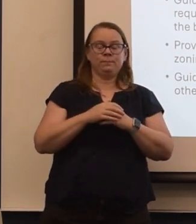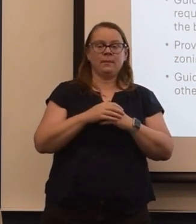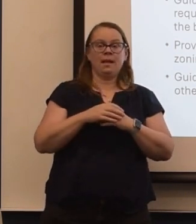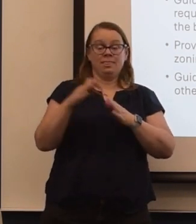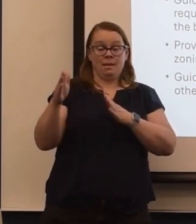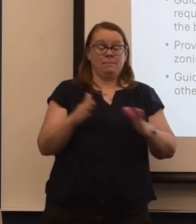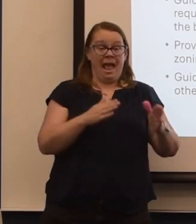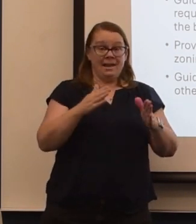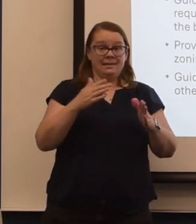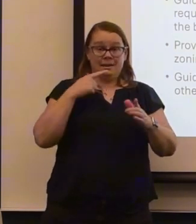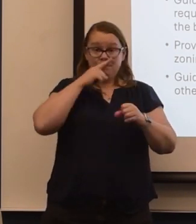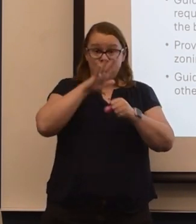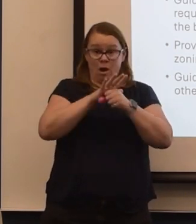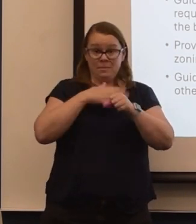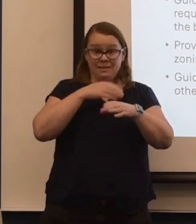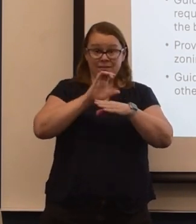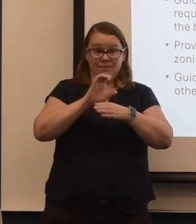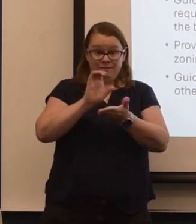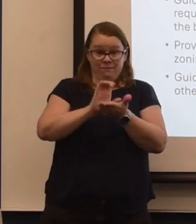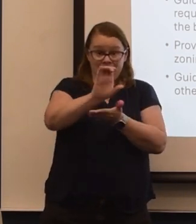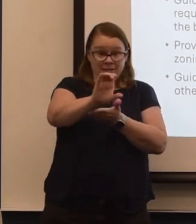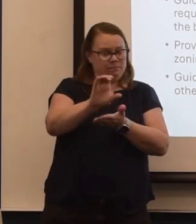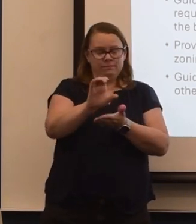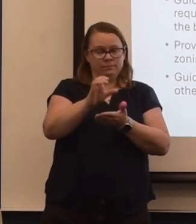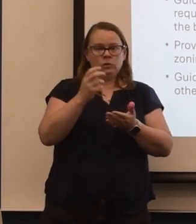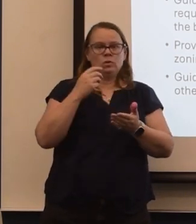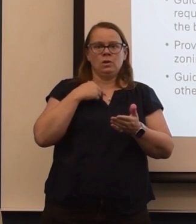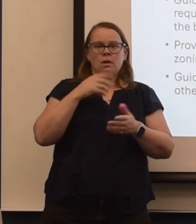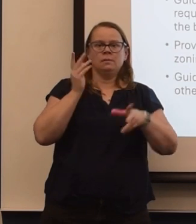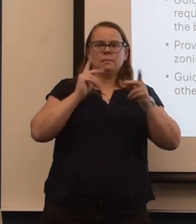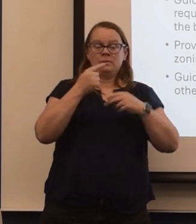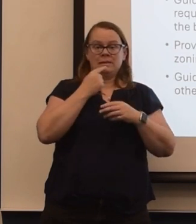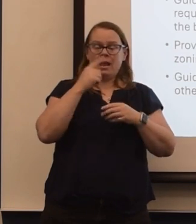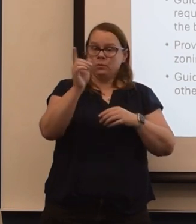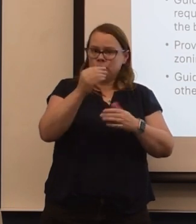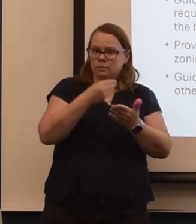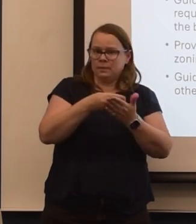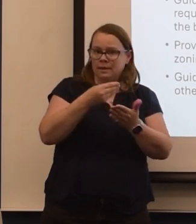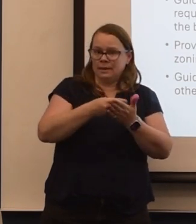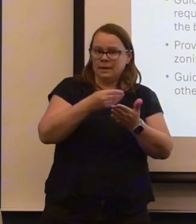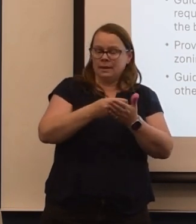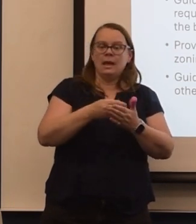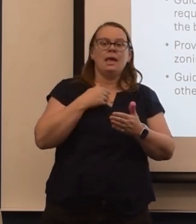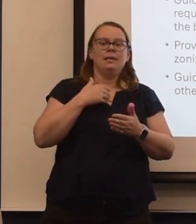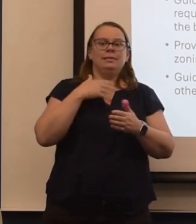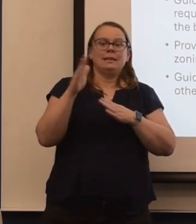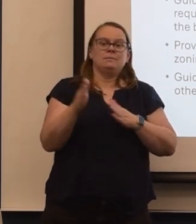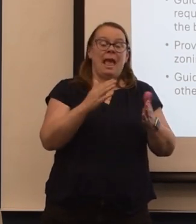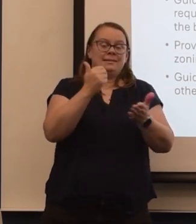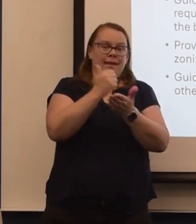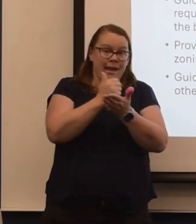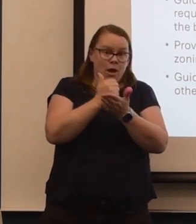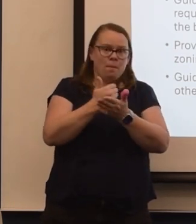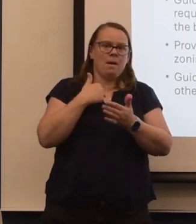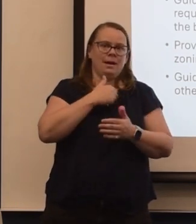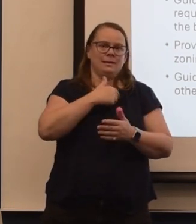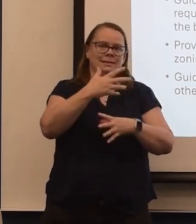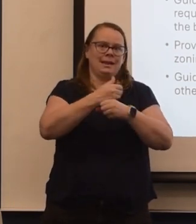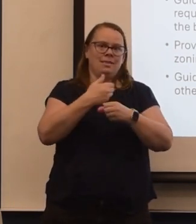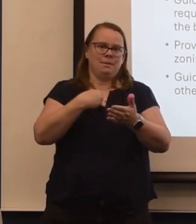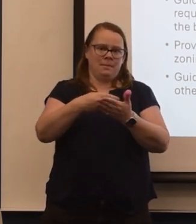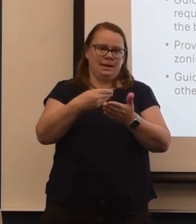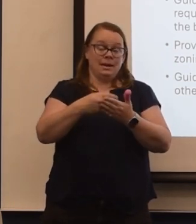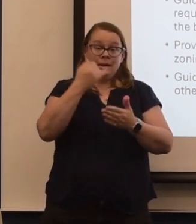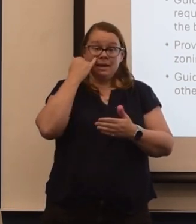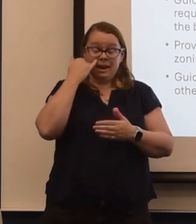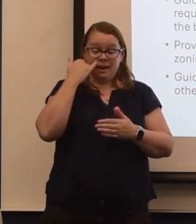funding. That's an important thing. A lot of times we see these plans and people say, well, where's the money? These plans help us get that money. So if the neighborhood says